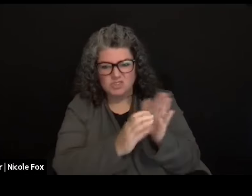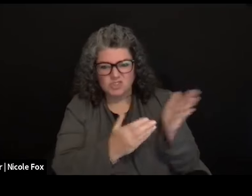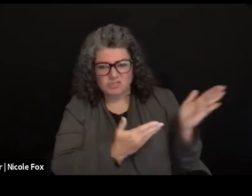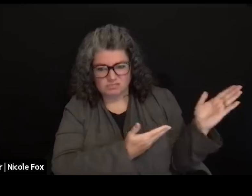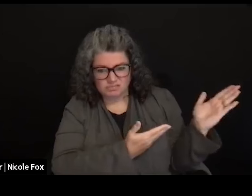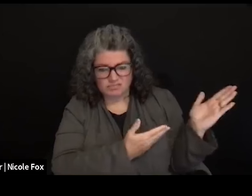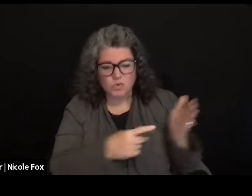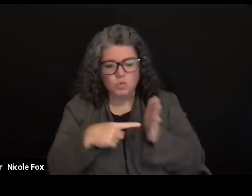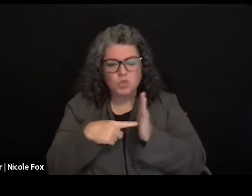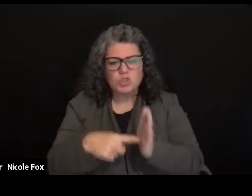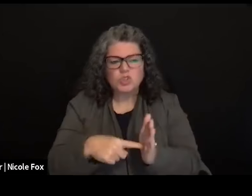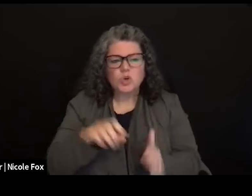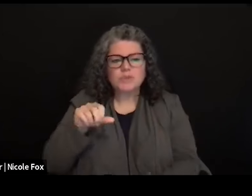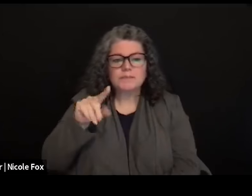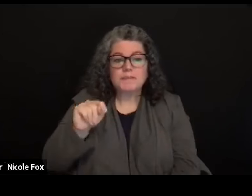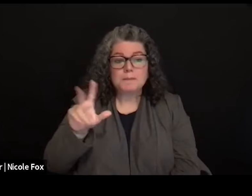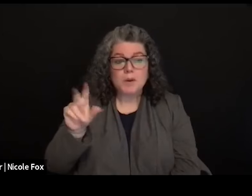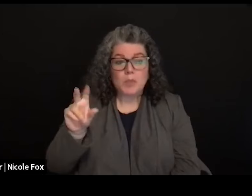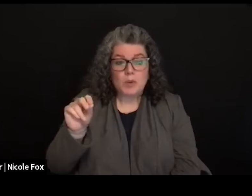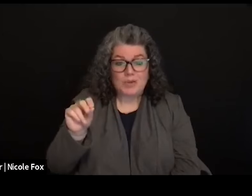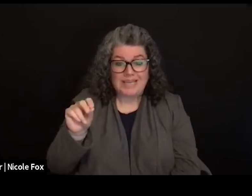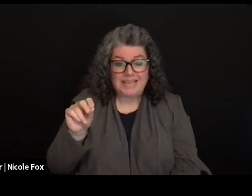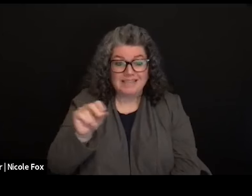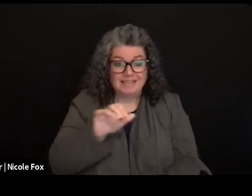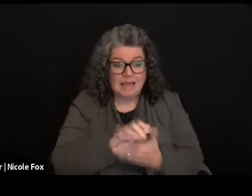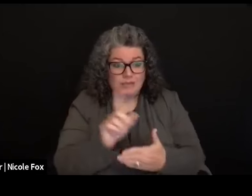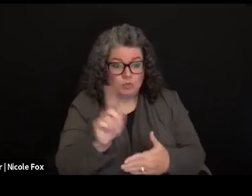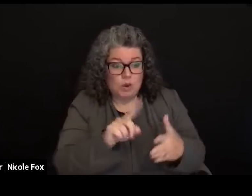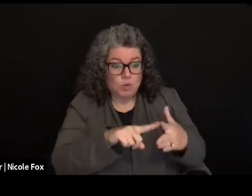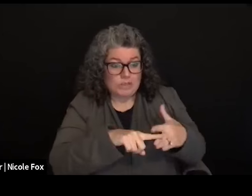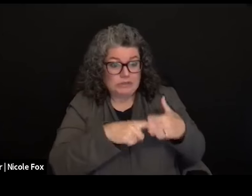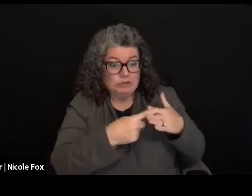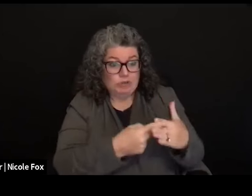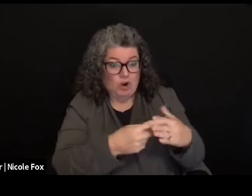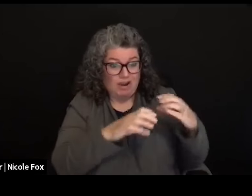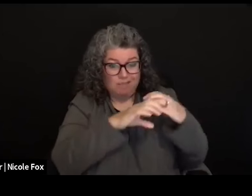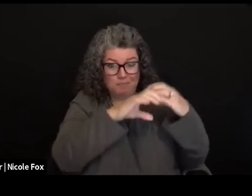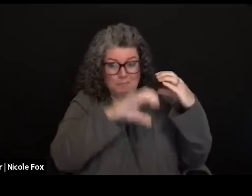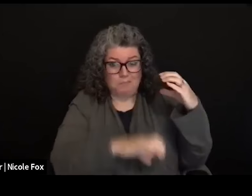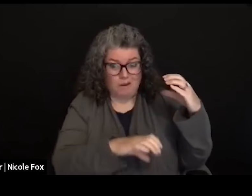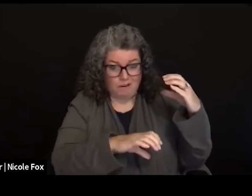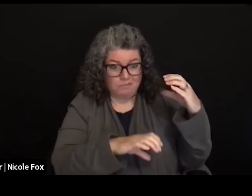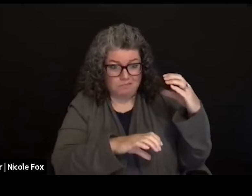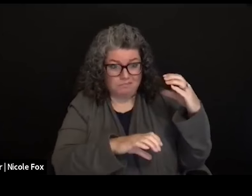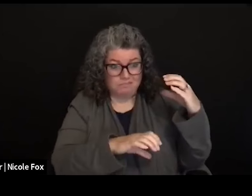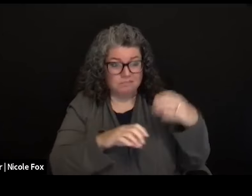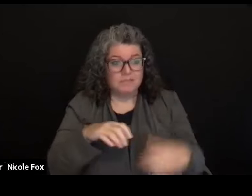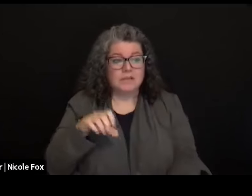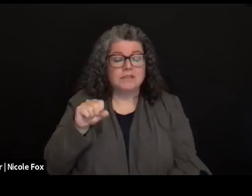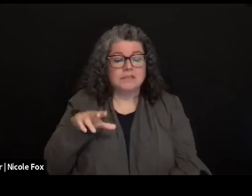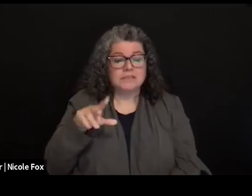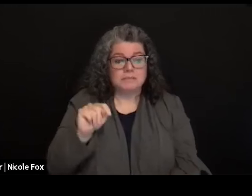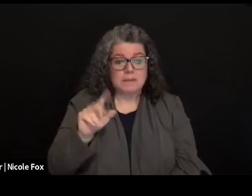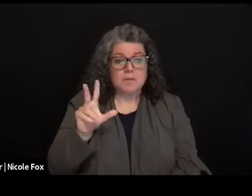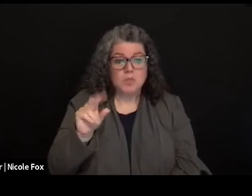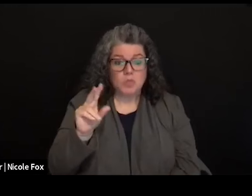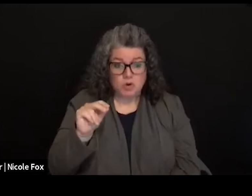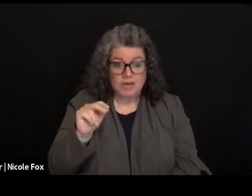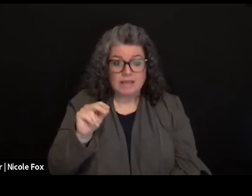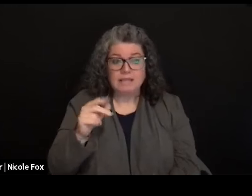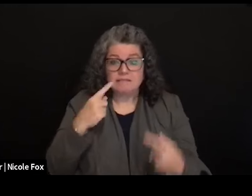showed on September 30th. This is where we began. September 30th, we were able to access